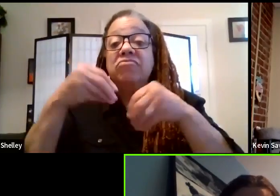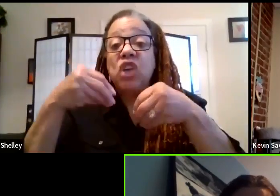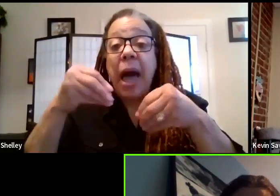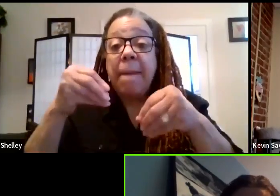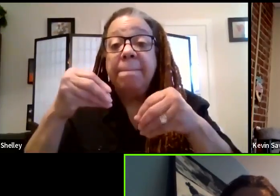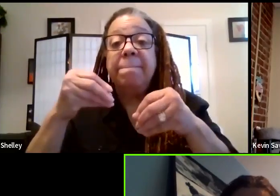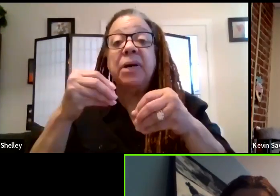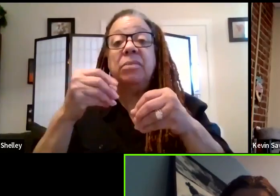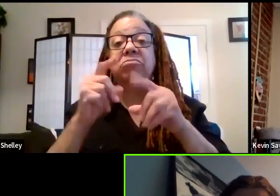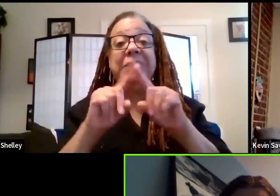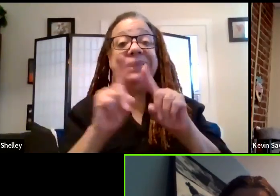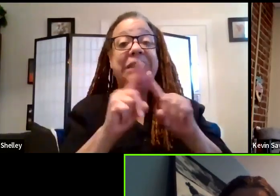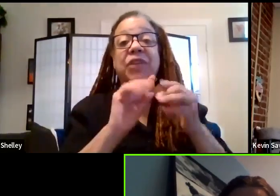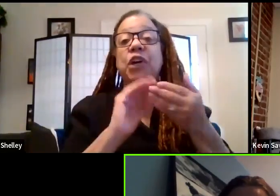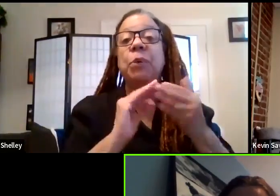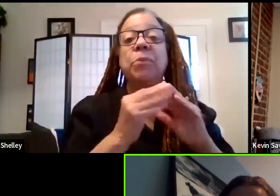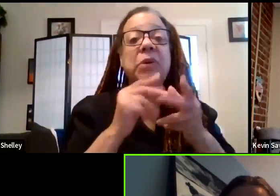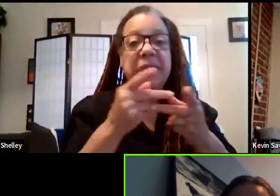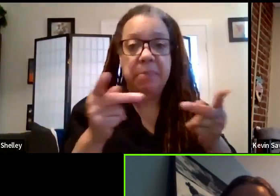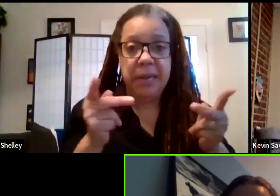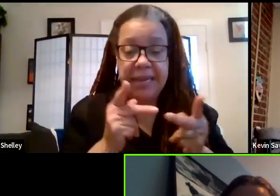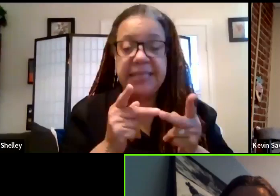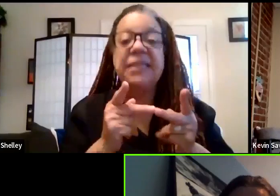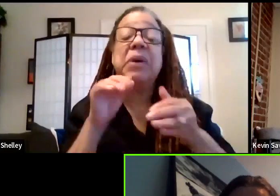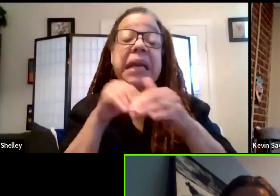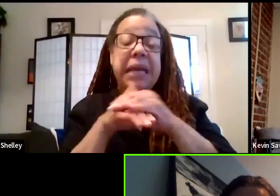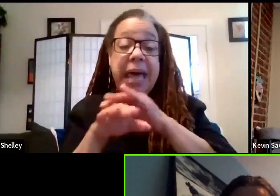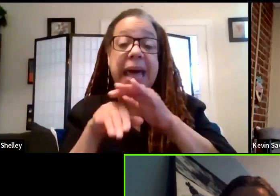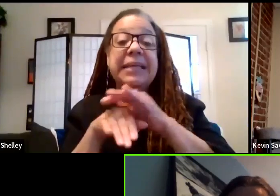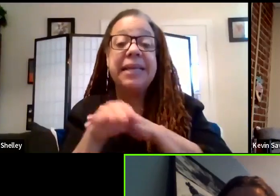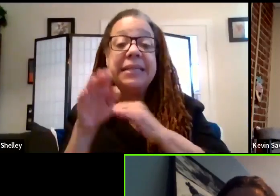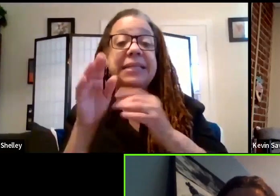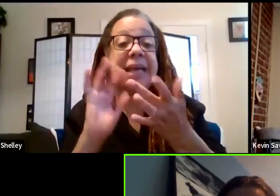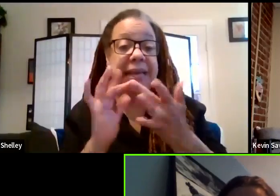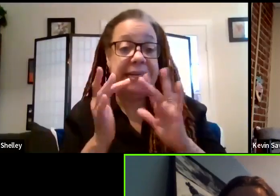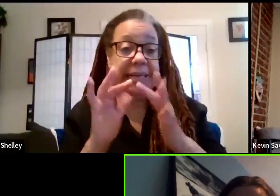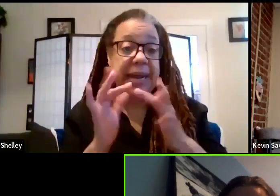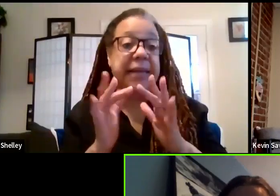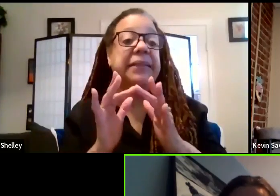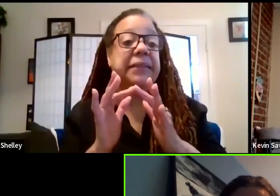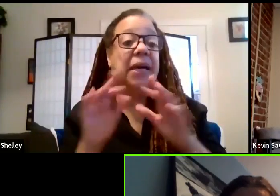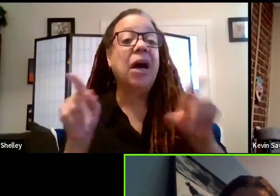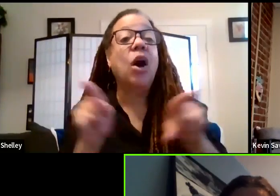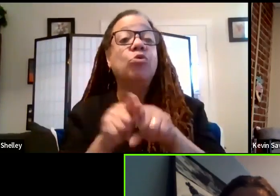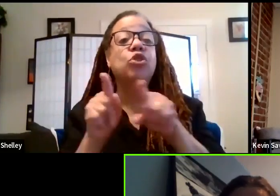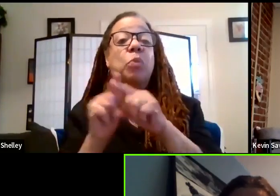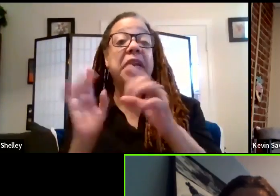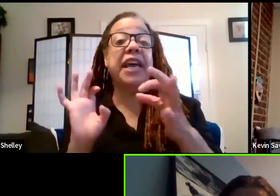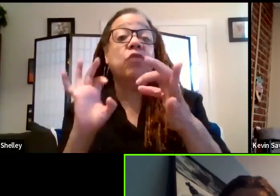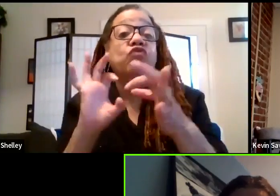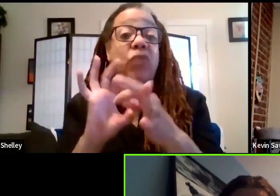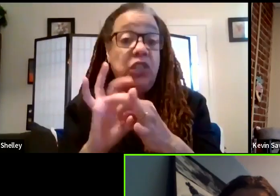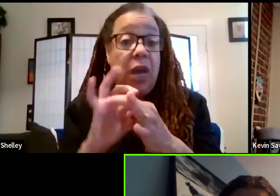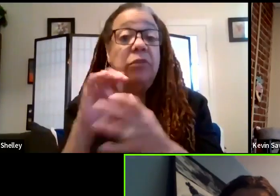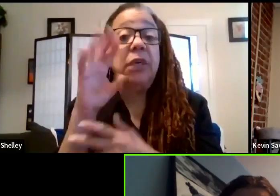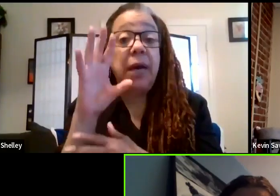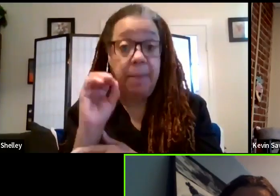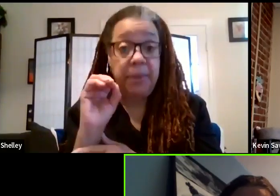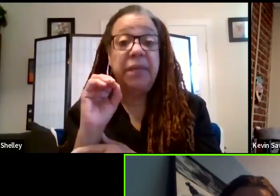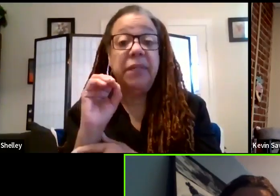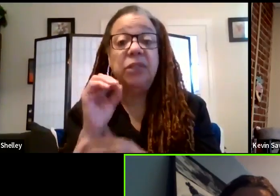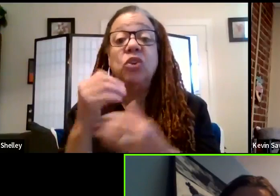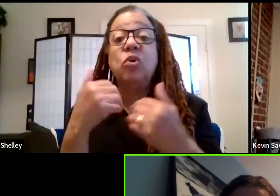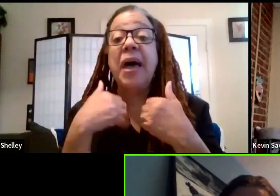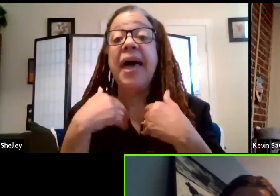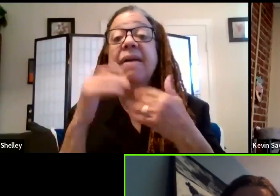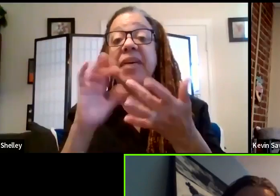people's communities where they can access the internet, but also ways where you can reach out to companies who provide internet access